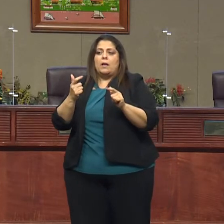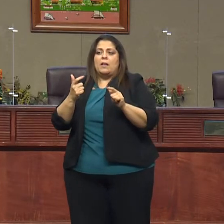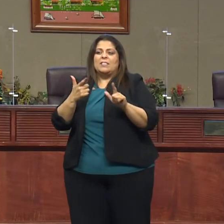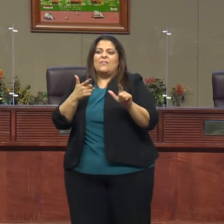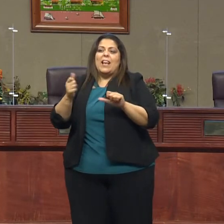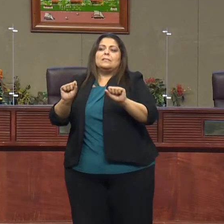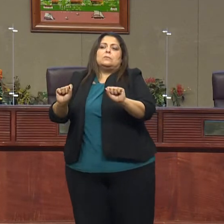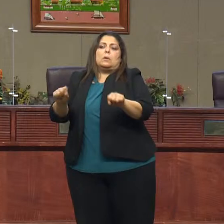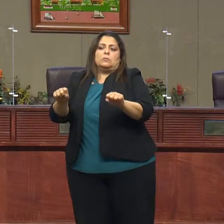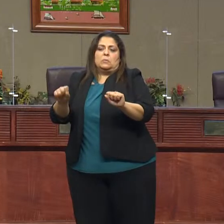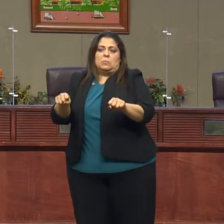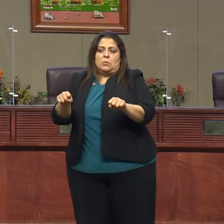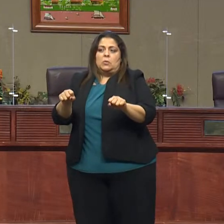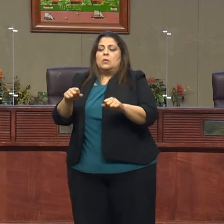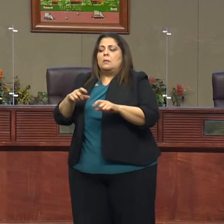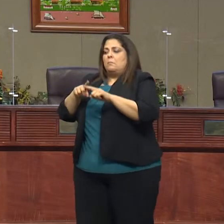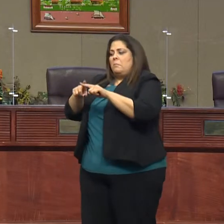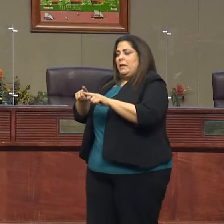to do.